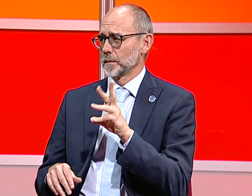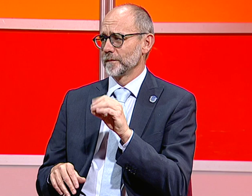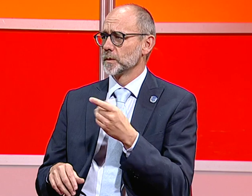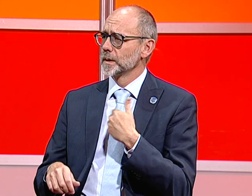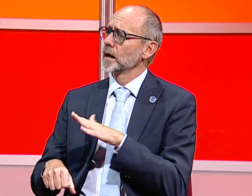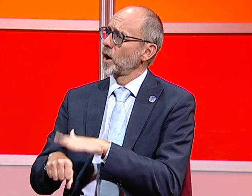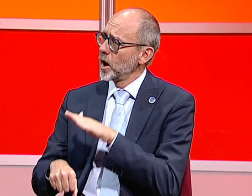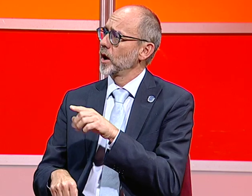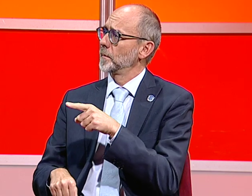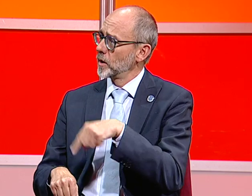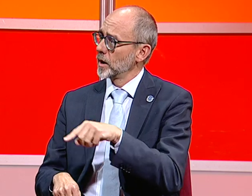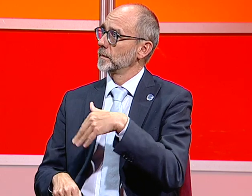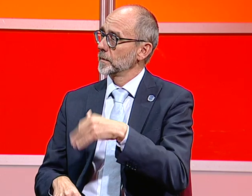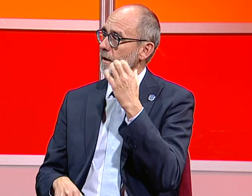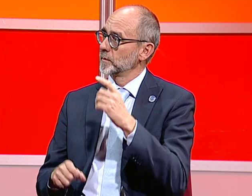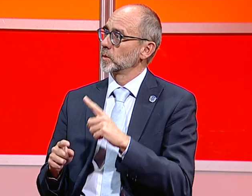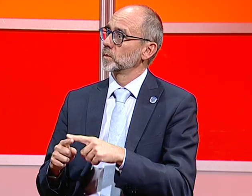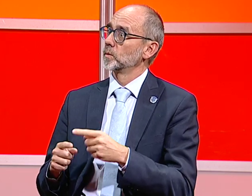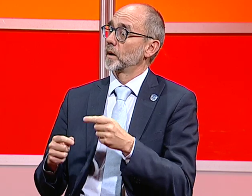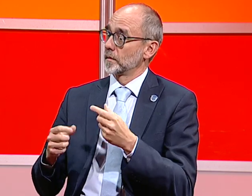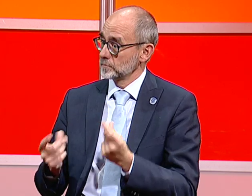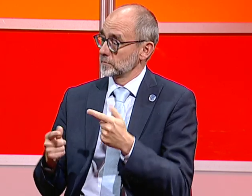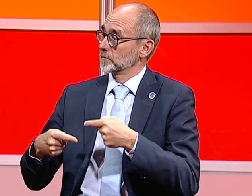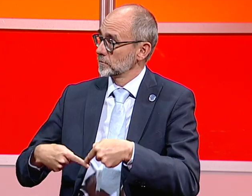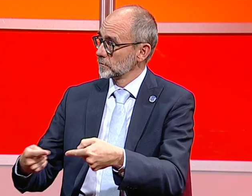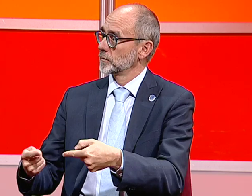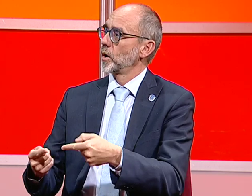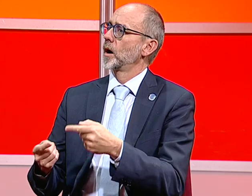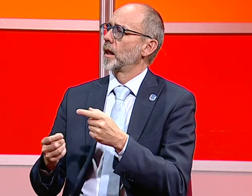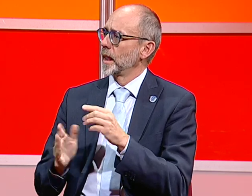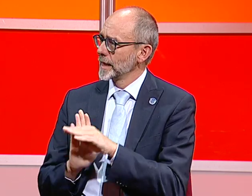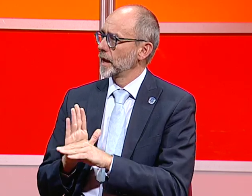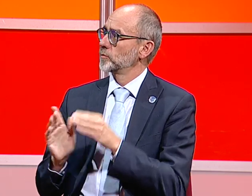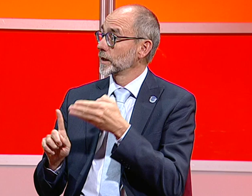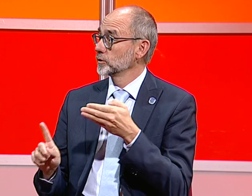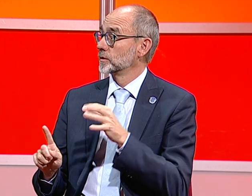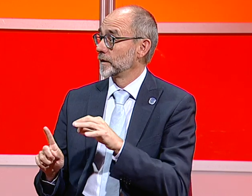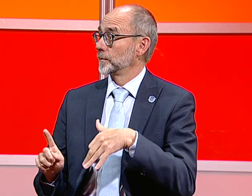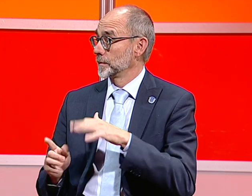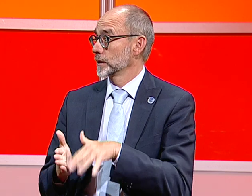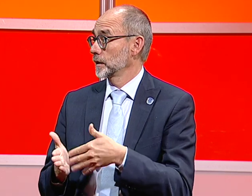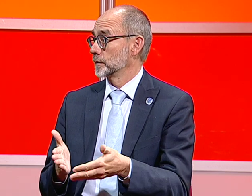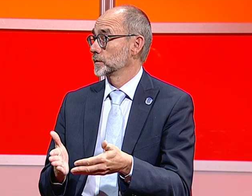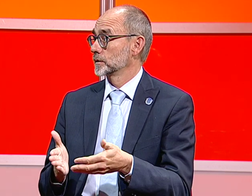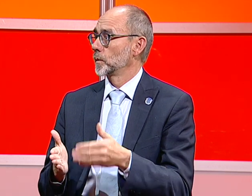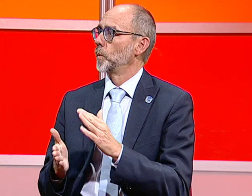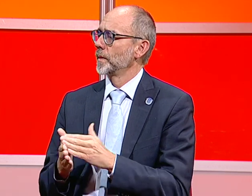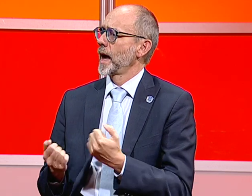to recognize your national sign language, which hasn't happened in Namibia. Absolutely. So we need to have